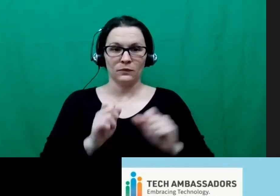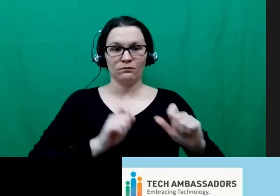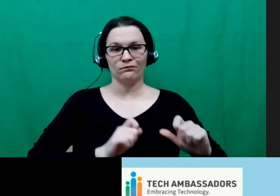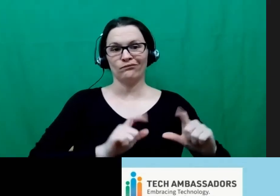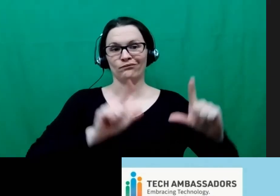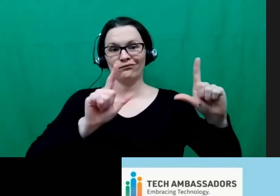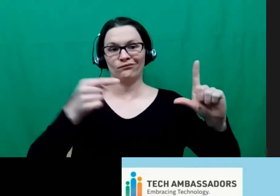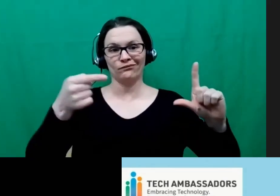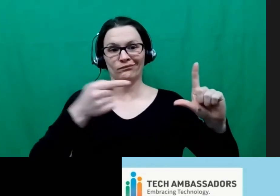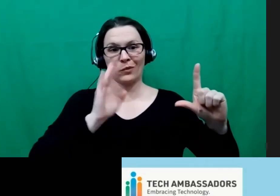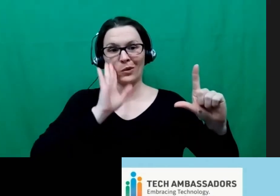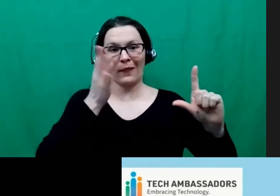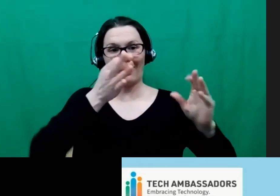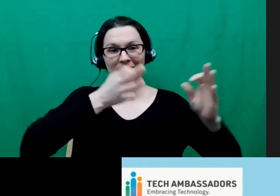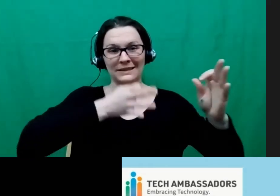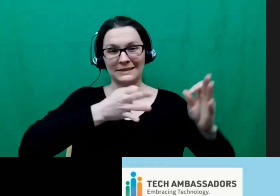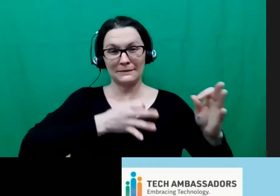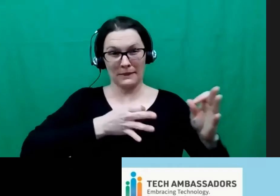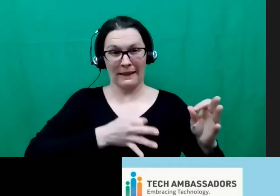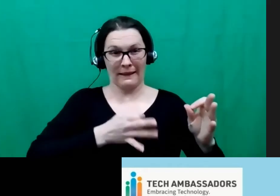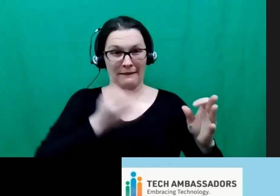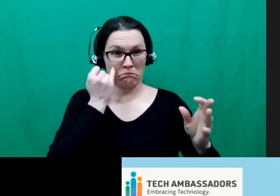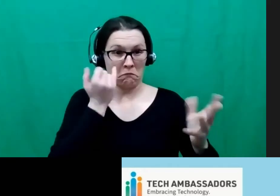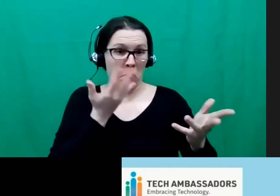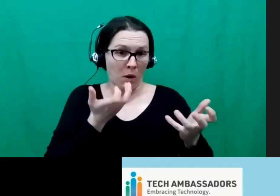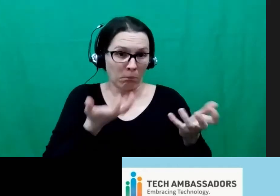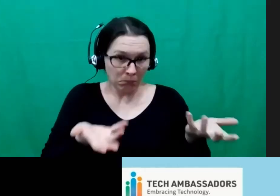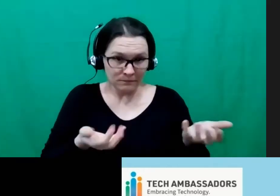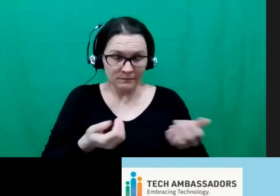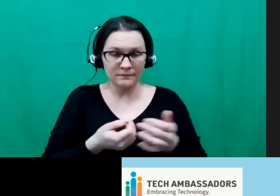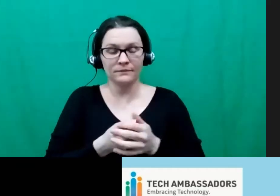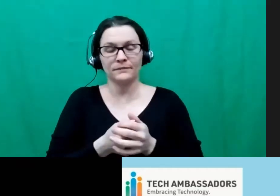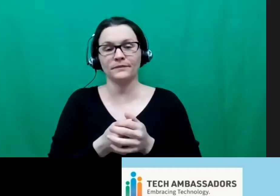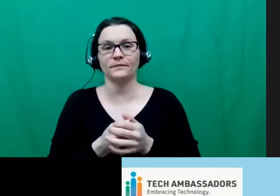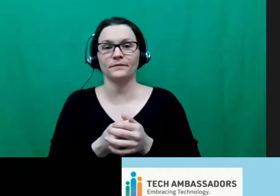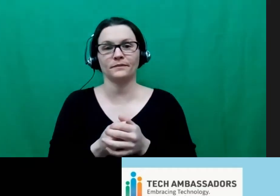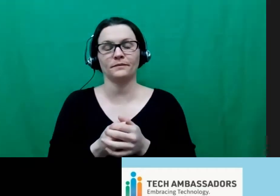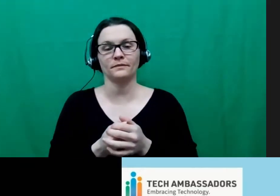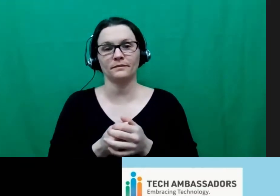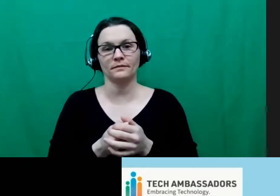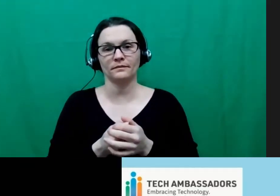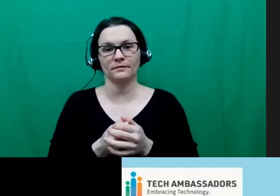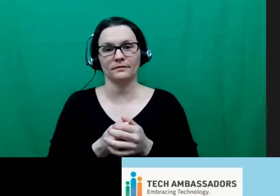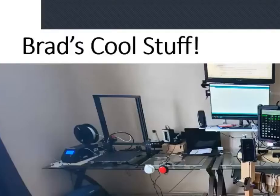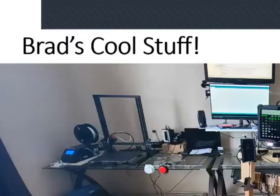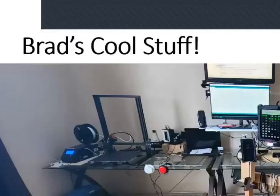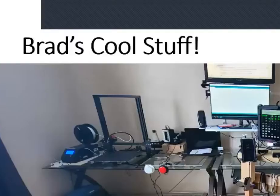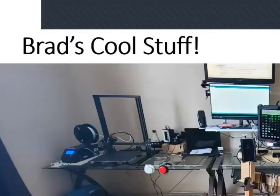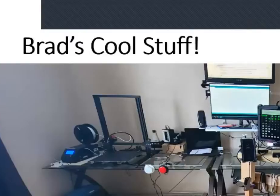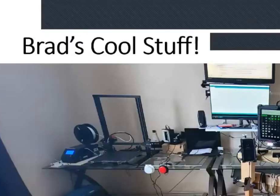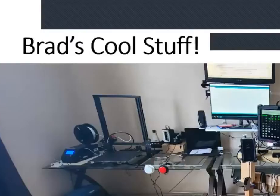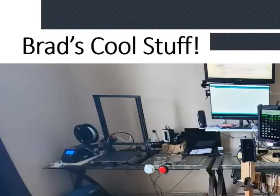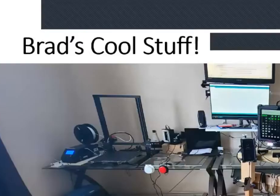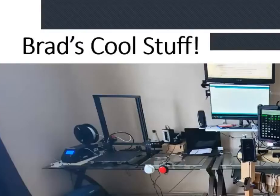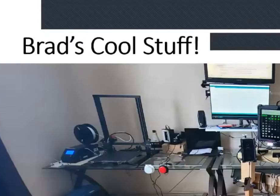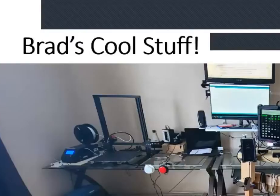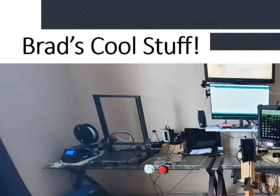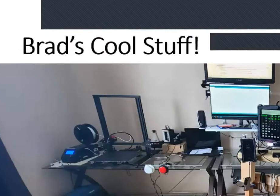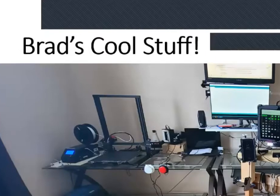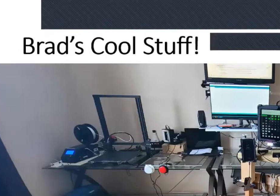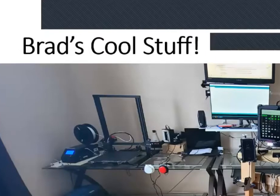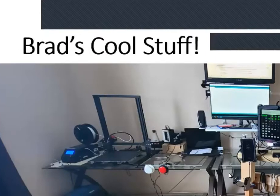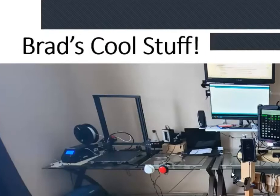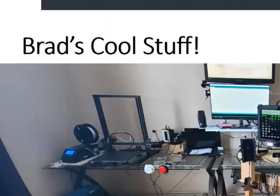the opportunity to see if he wants to just chime in on what these photos are and describe any of them to you. So I called this Brad's